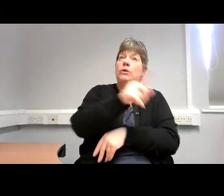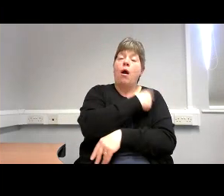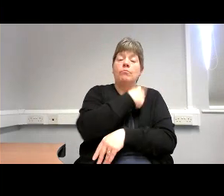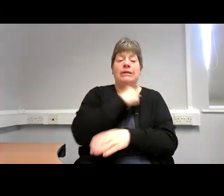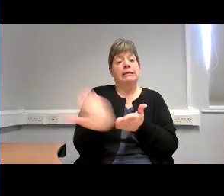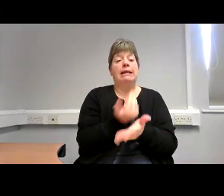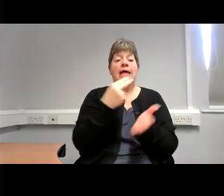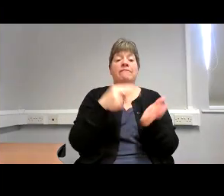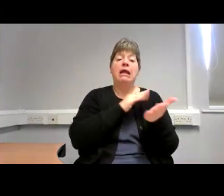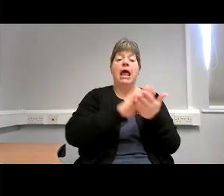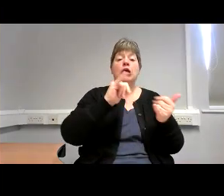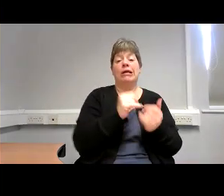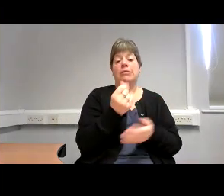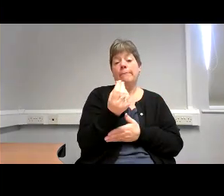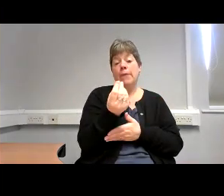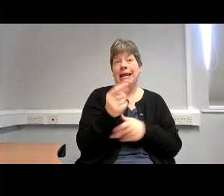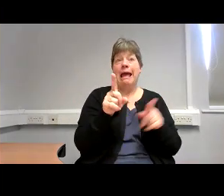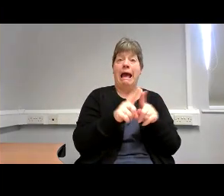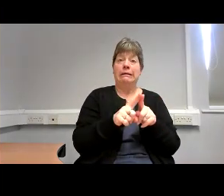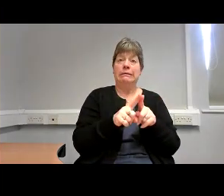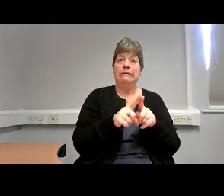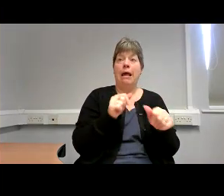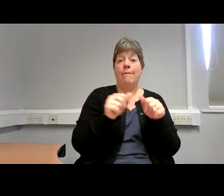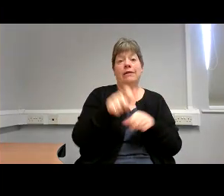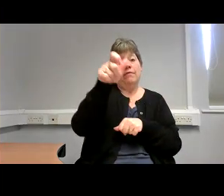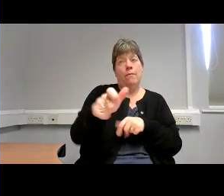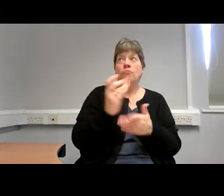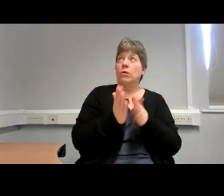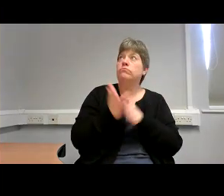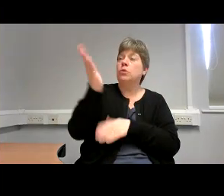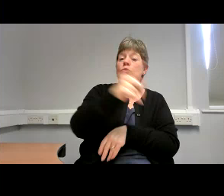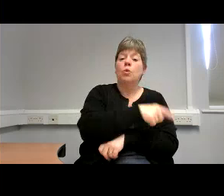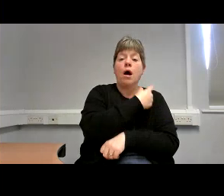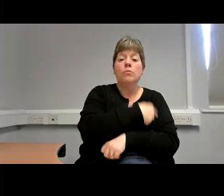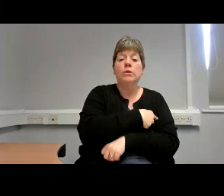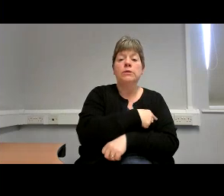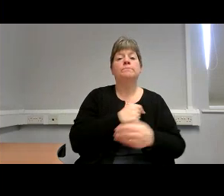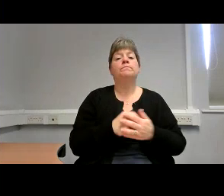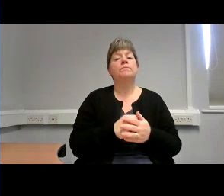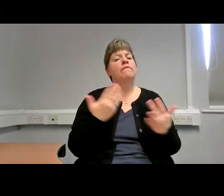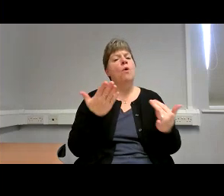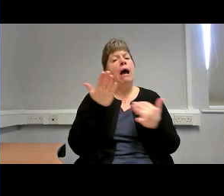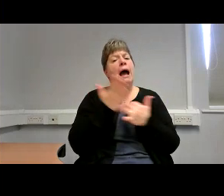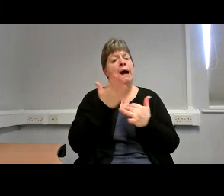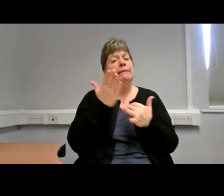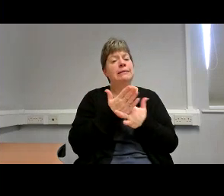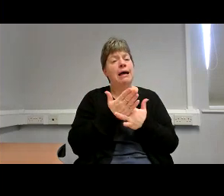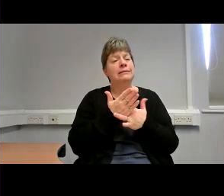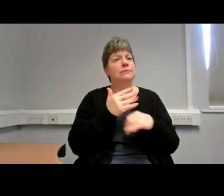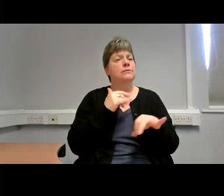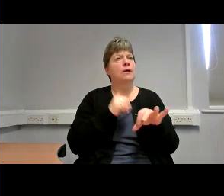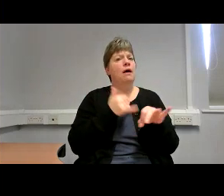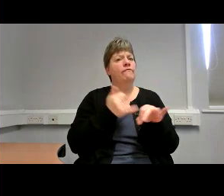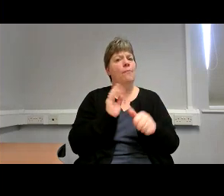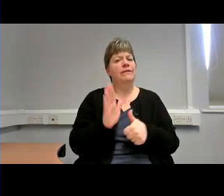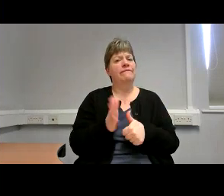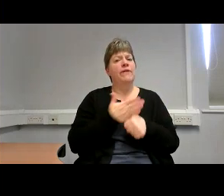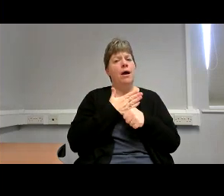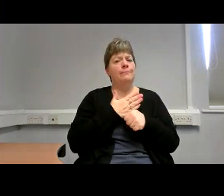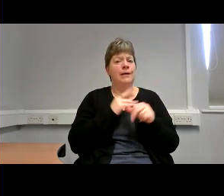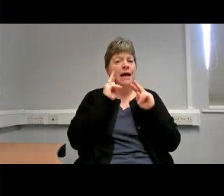prevents that person having to go into hospital. In terms of access, Pharmacy First has